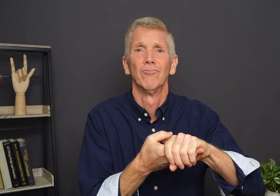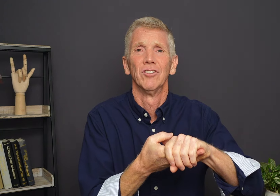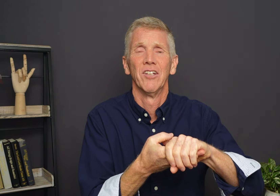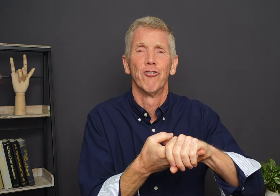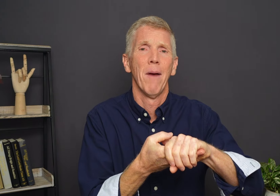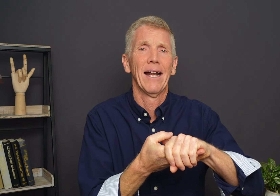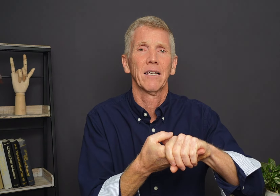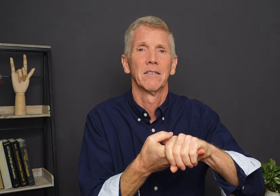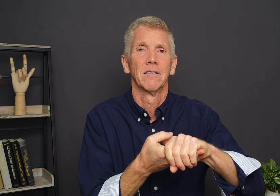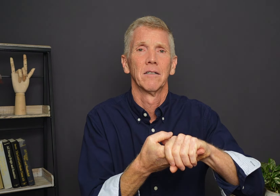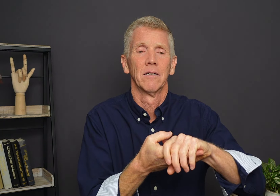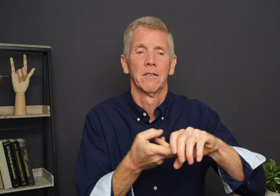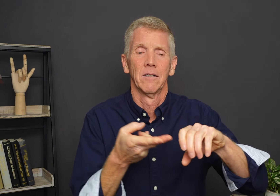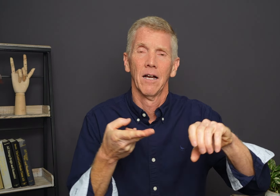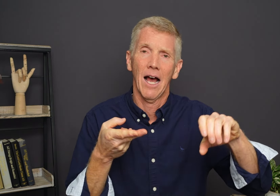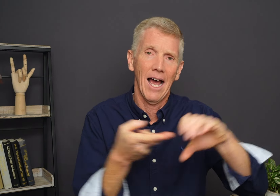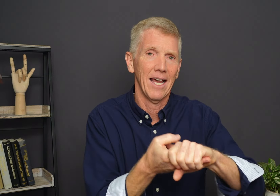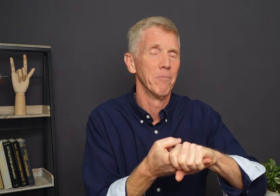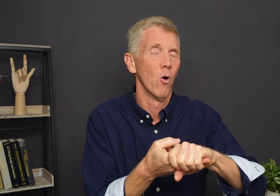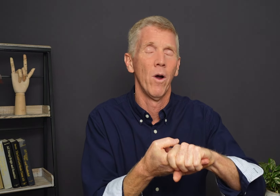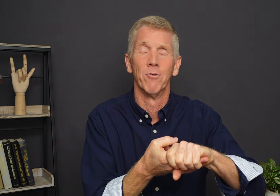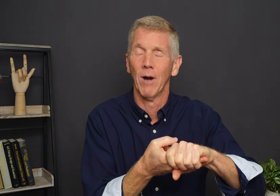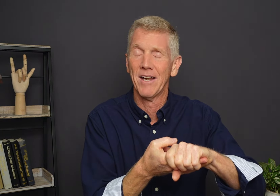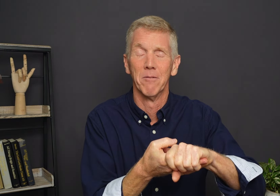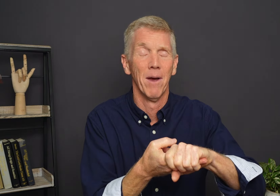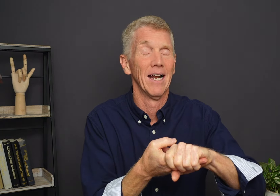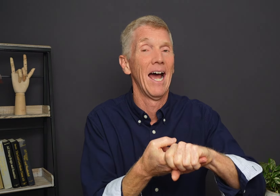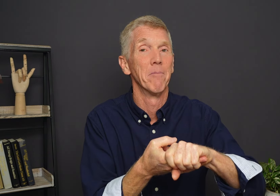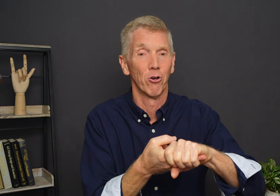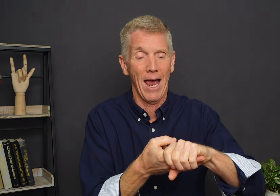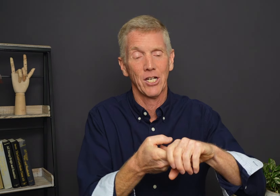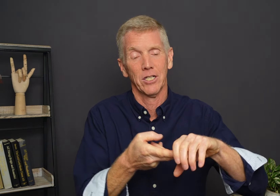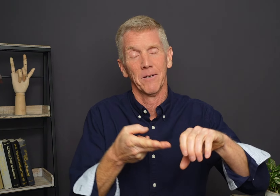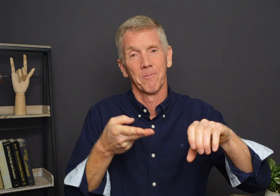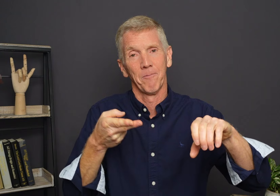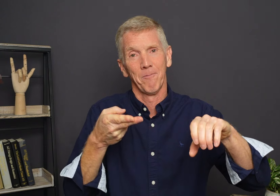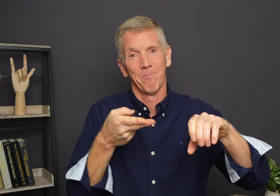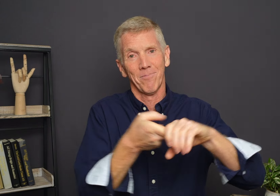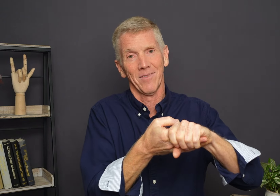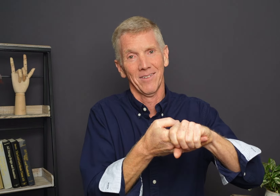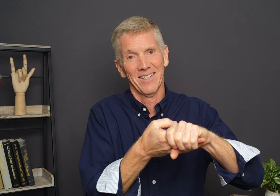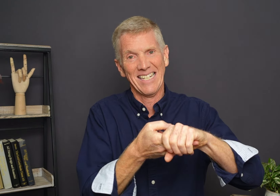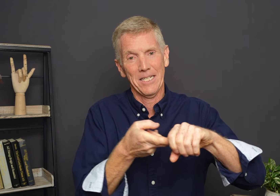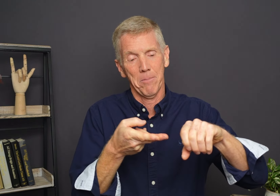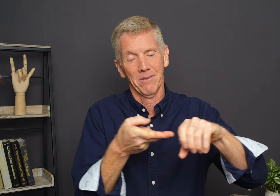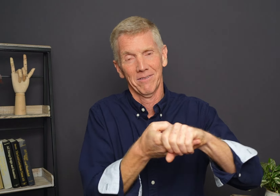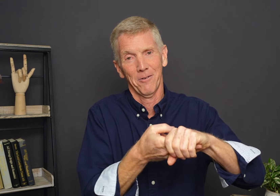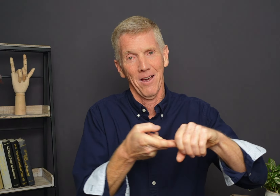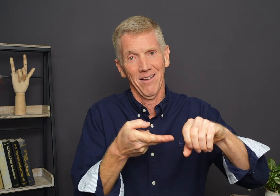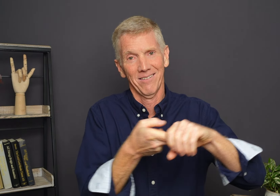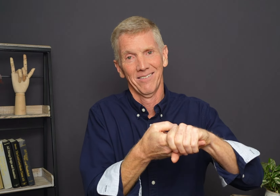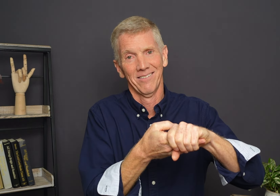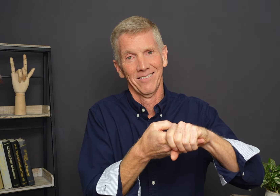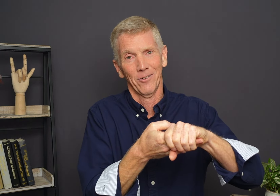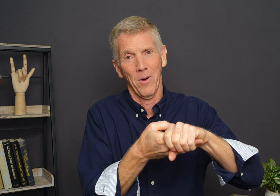See the dramatic? I am going right to bed. I am crashing to sleep. Okay? Going to